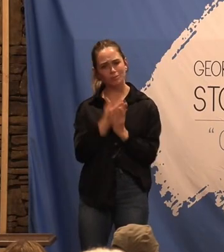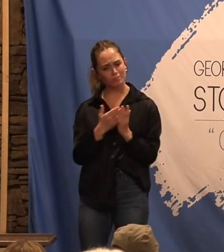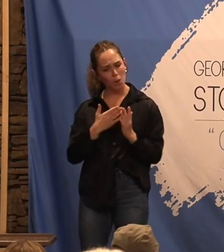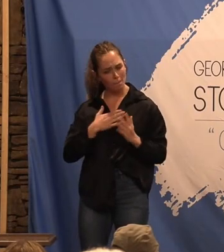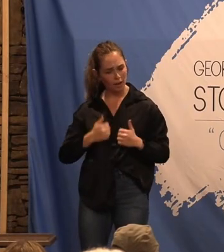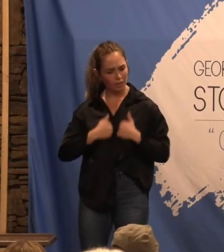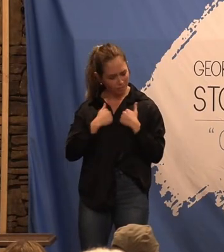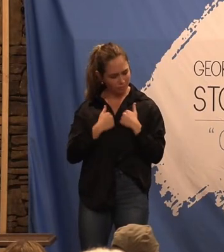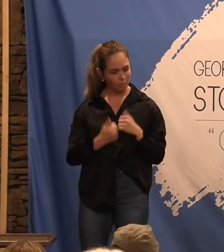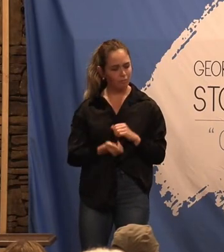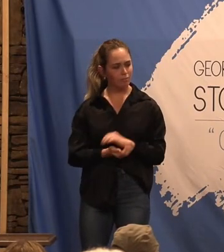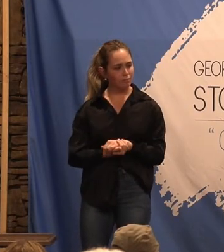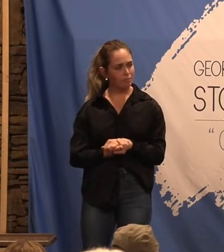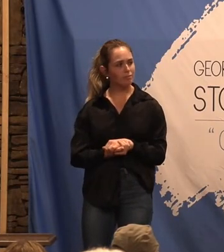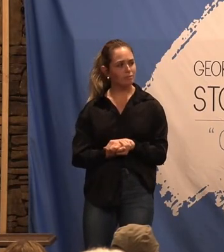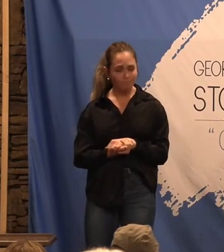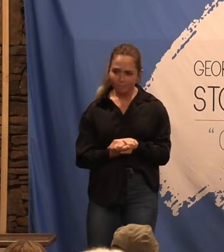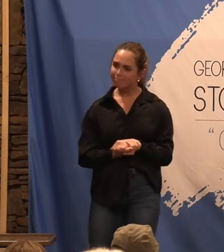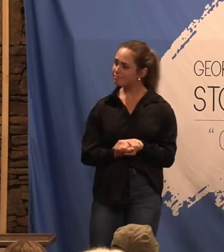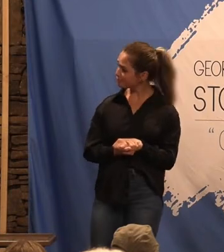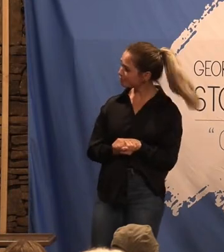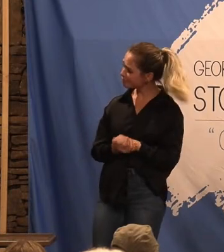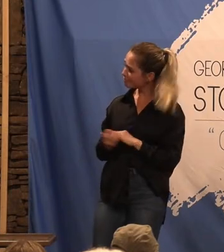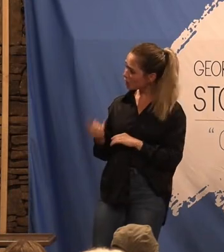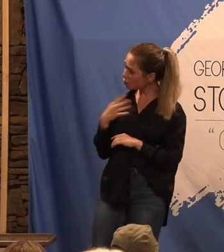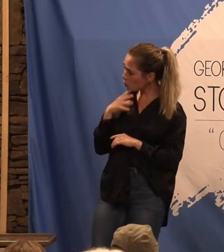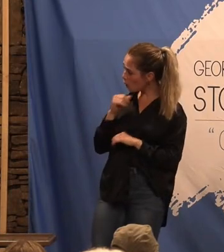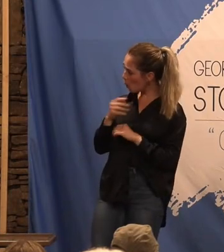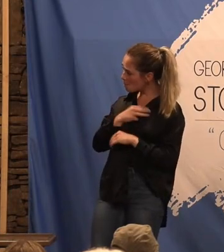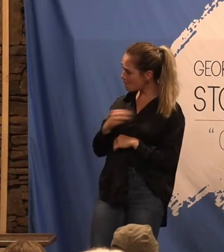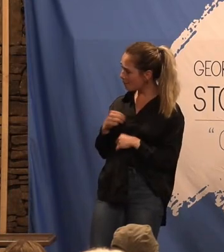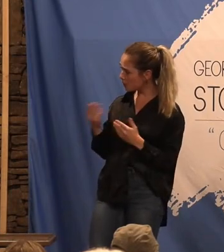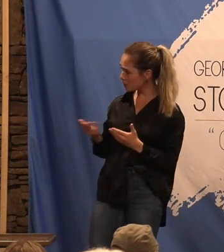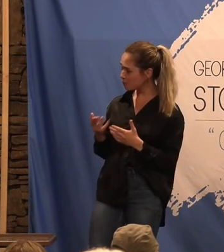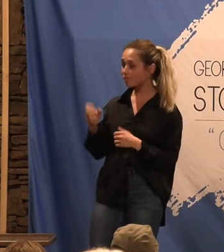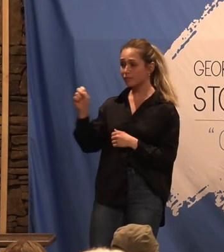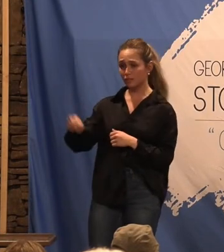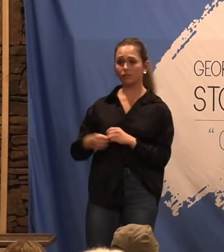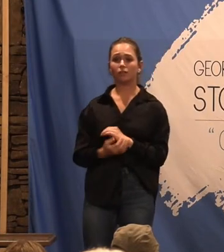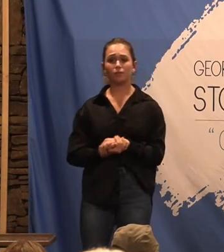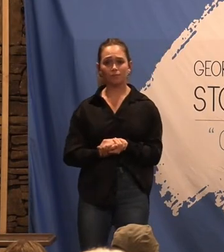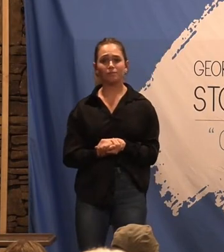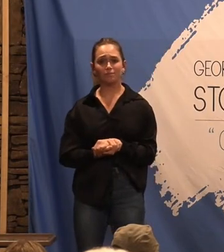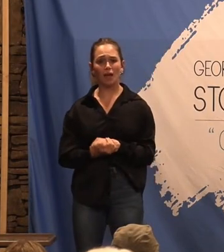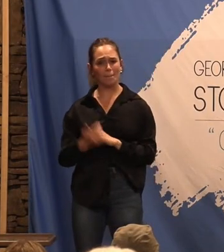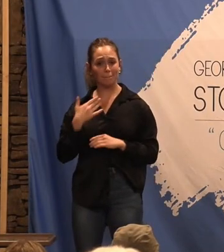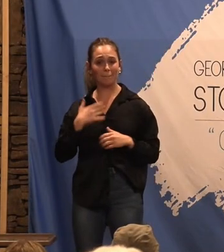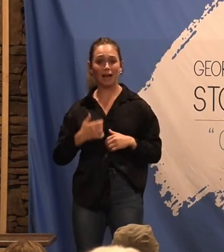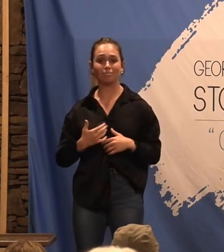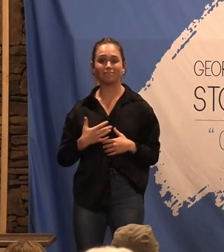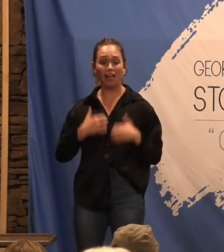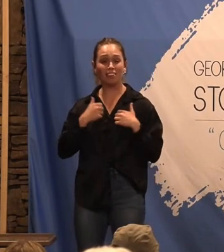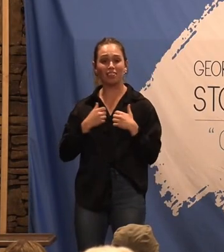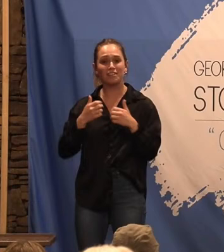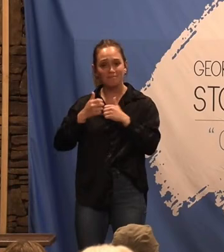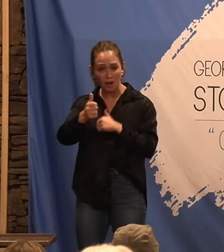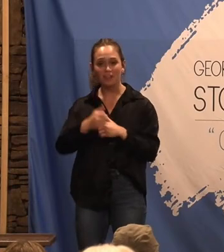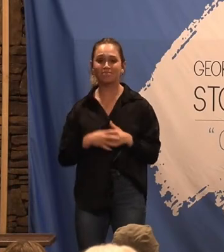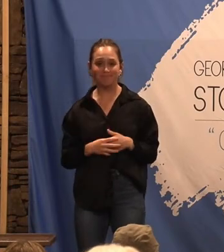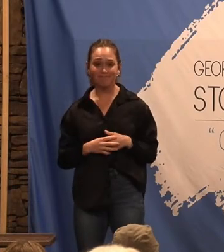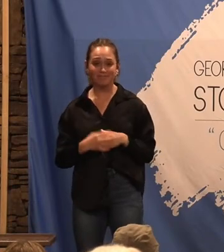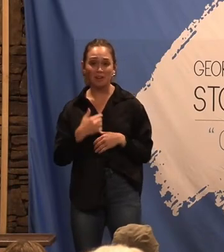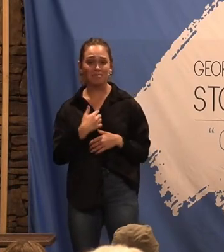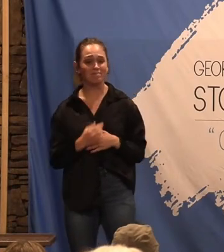life. Yeah, I said, yeah, you're the oldest member. He said, yeah, I know. I've outlived a bunch of them.